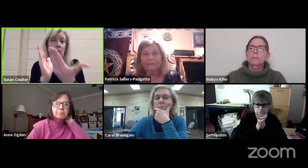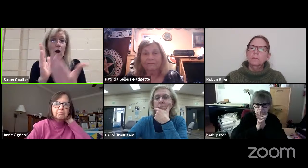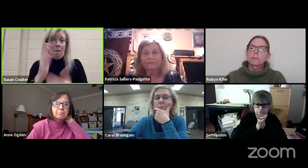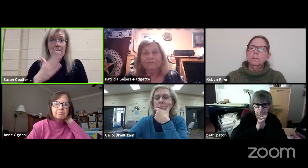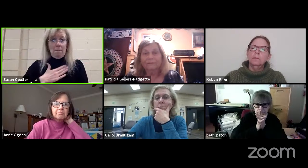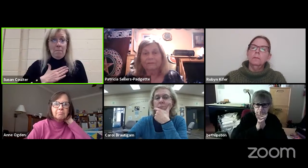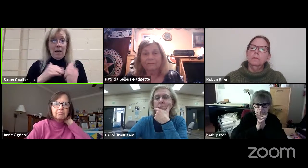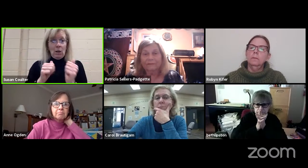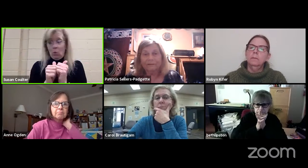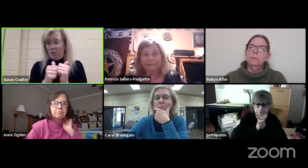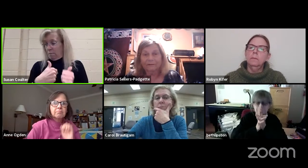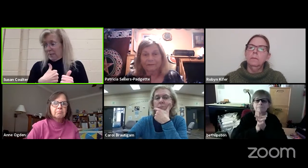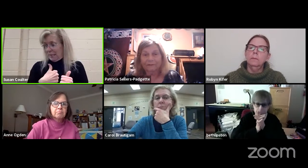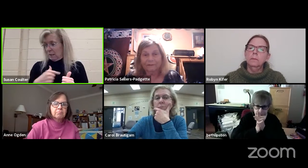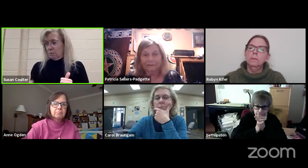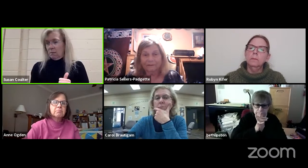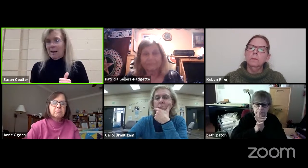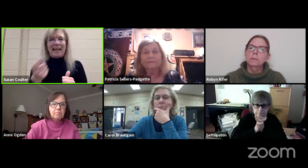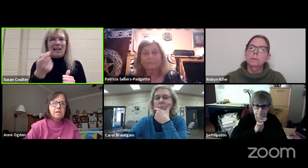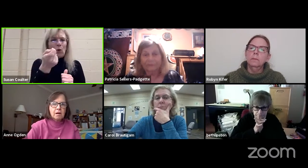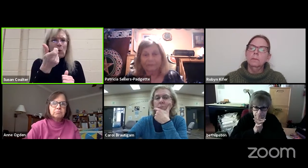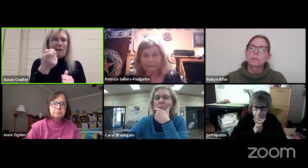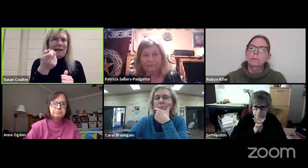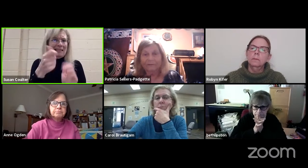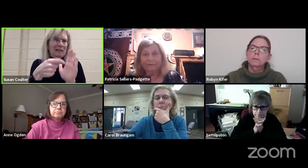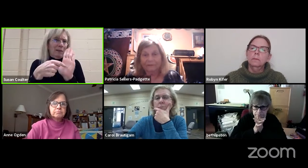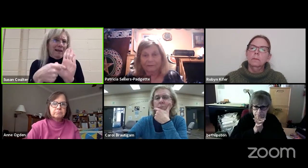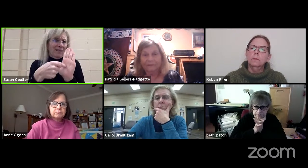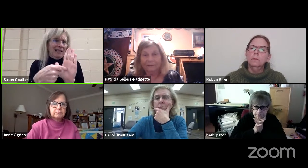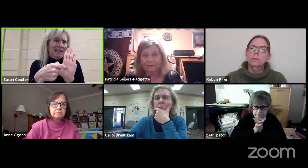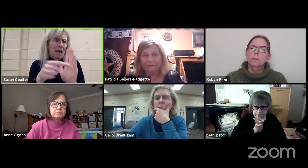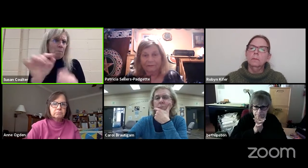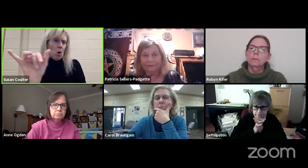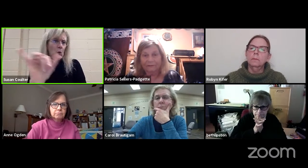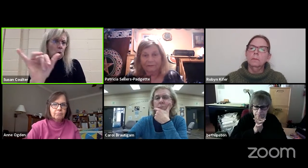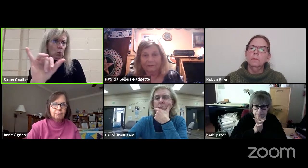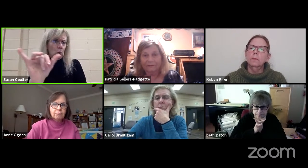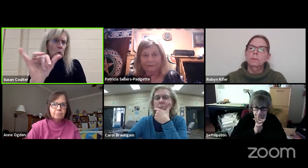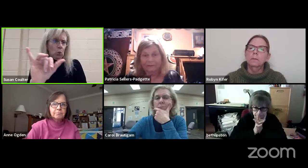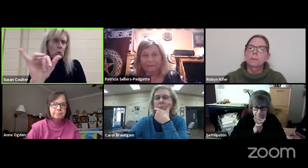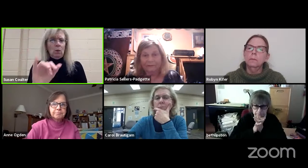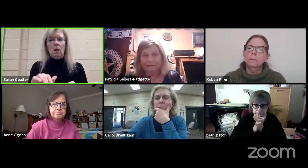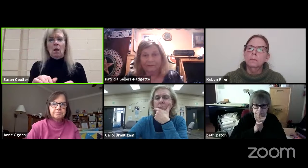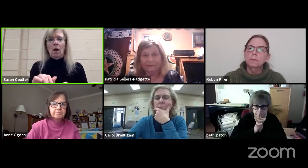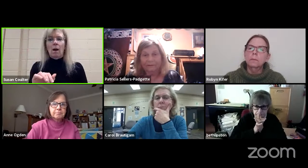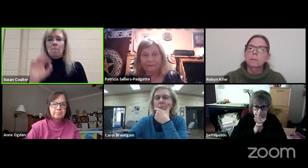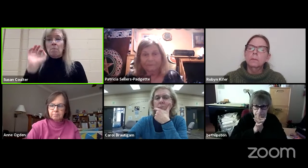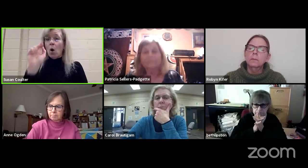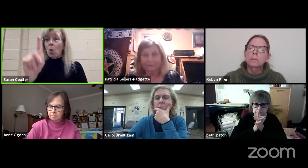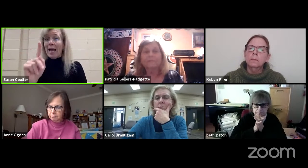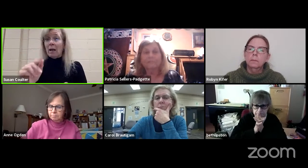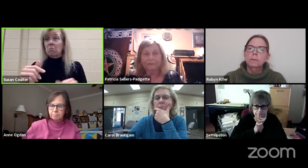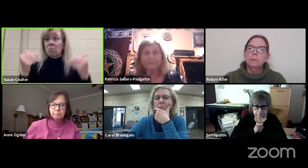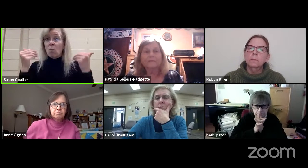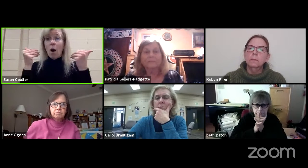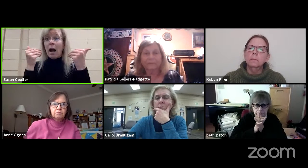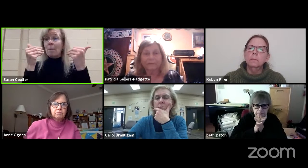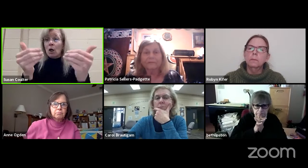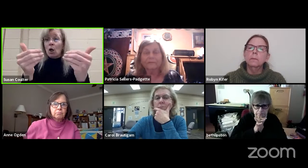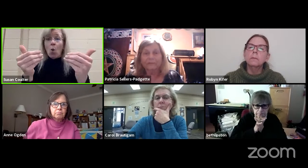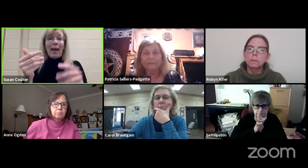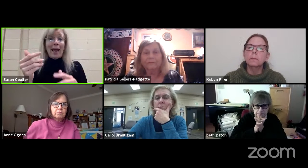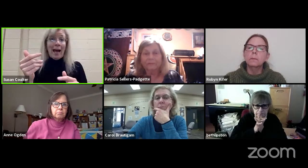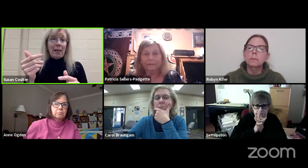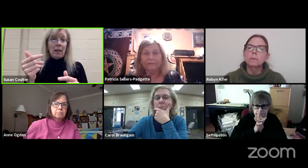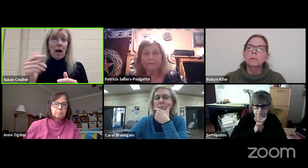also brought mine with me. I can do a little bit of demo too. Okay, well, I'm